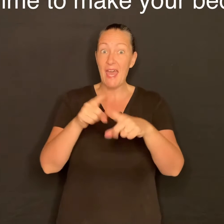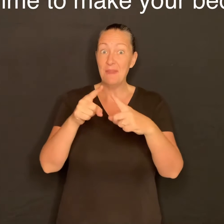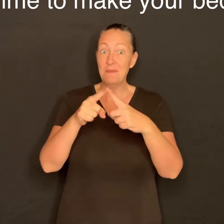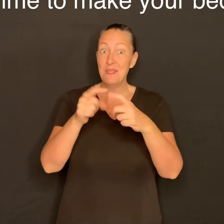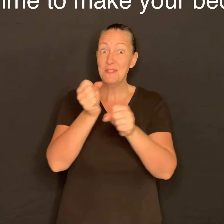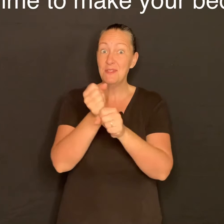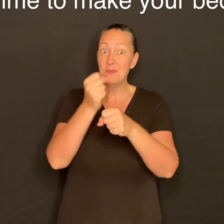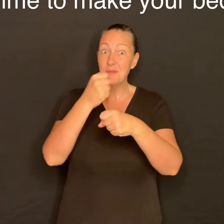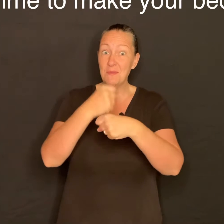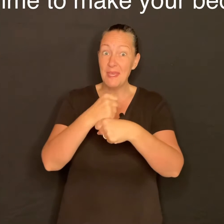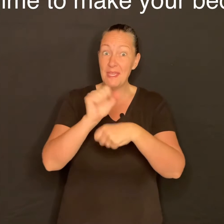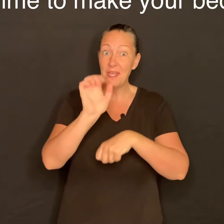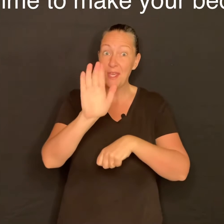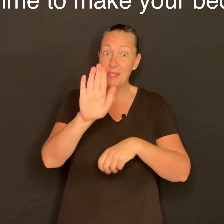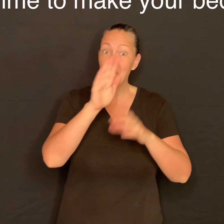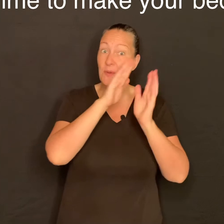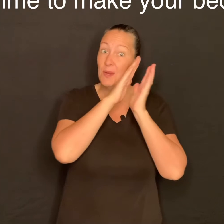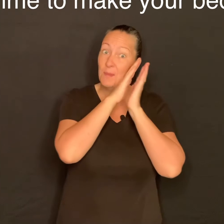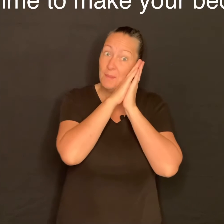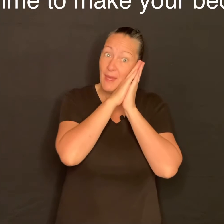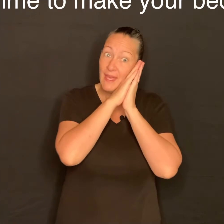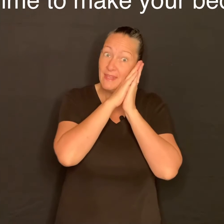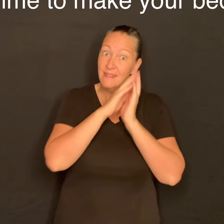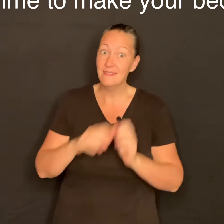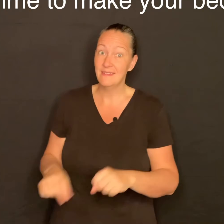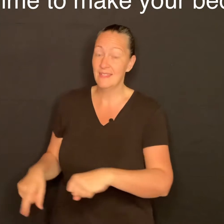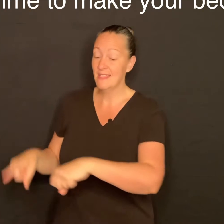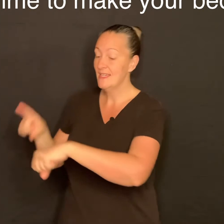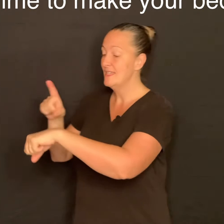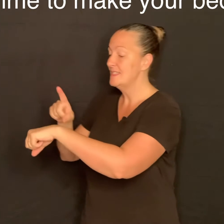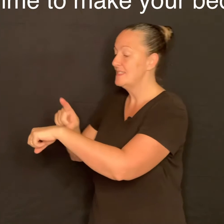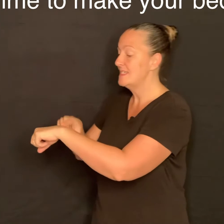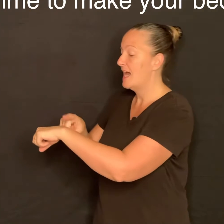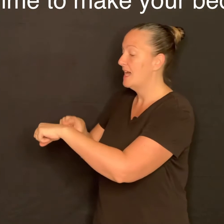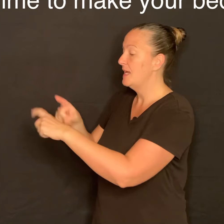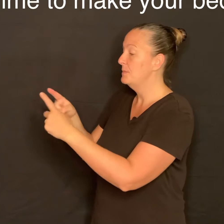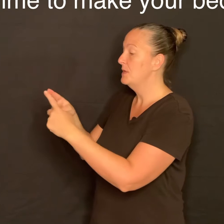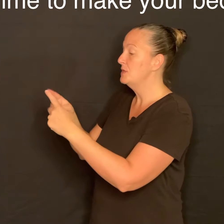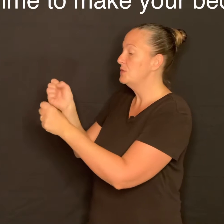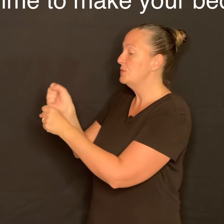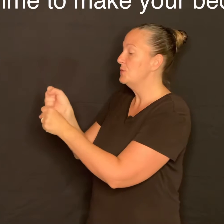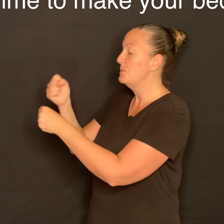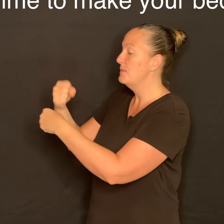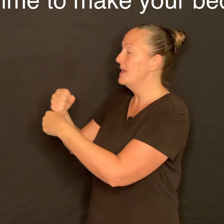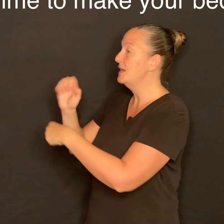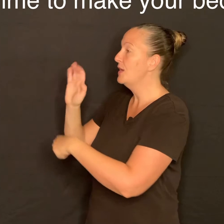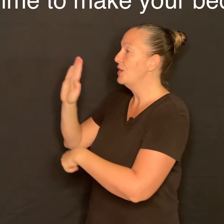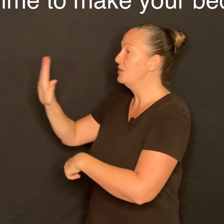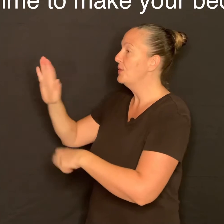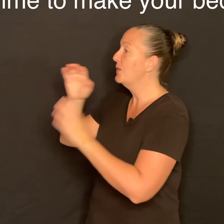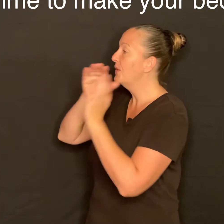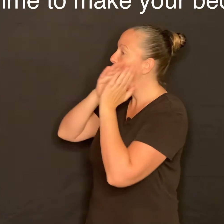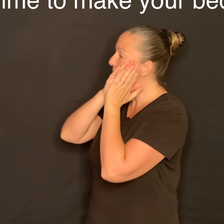Time to make your bed. Time to make your